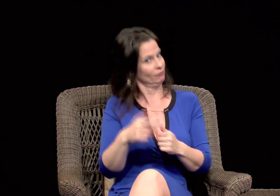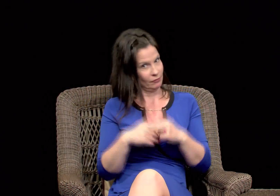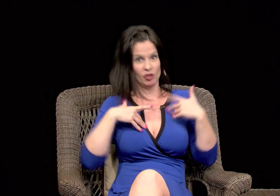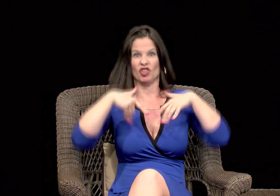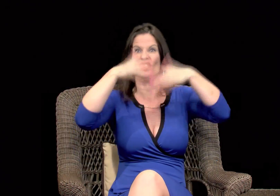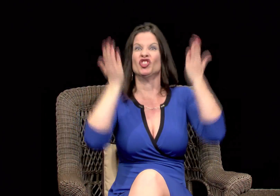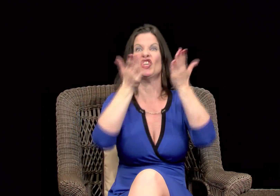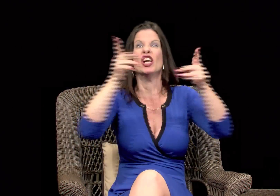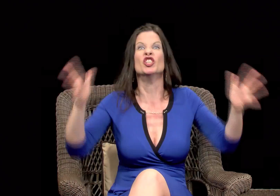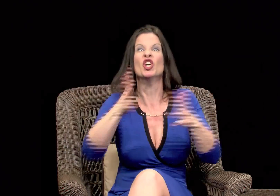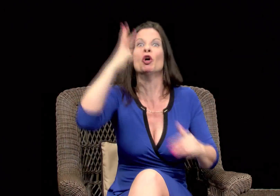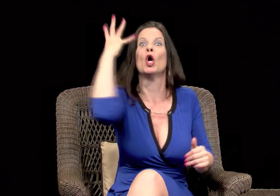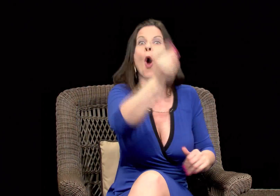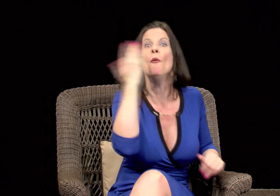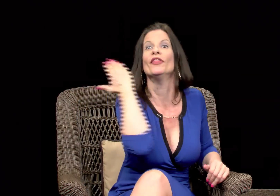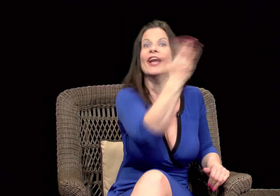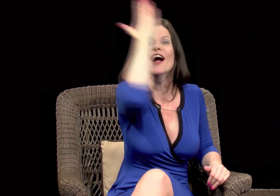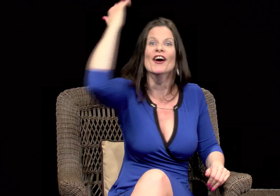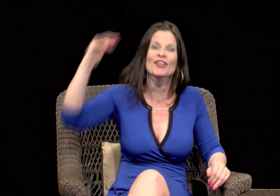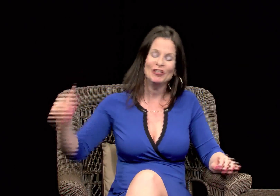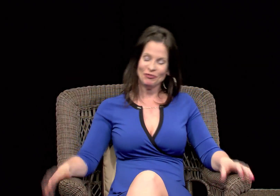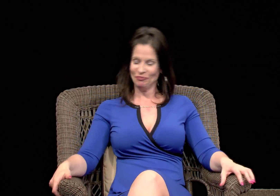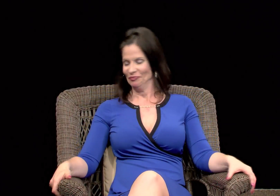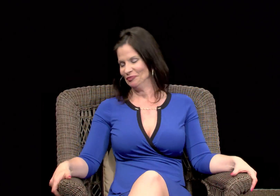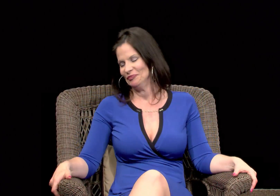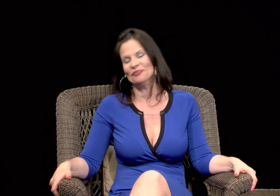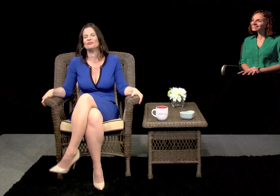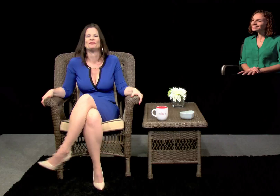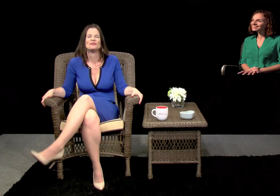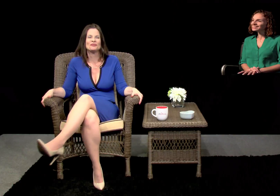going to Gallaudet, I encourage you to go there.